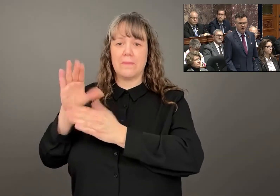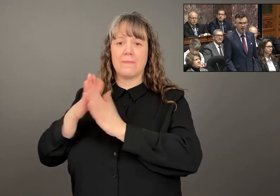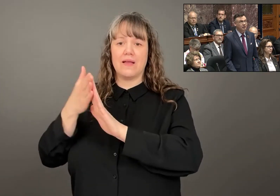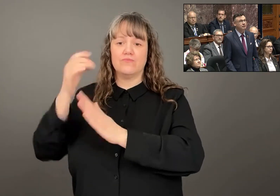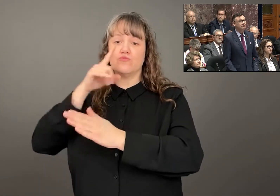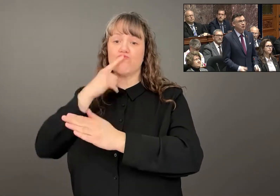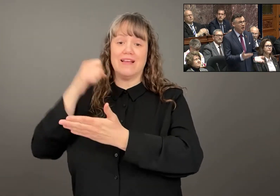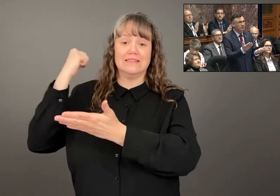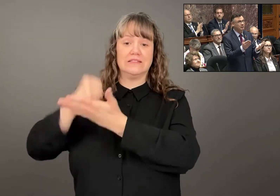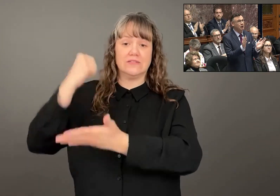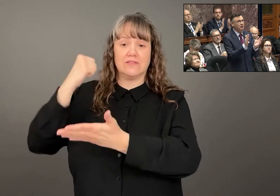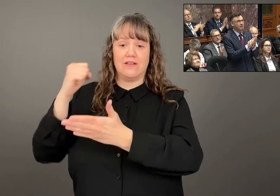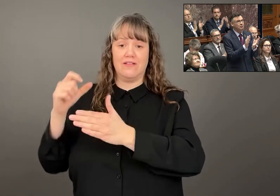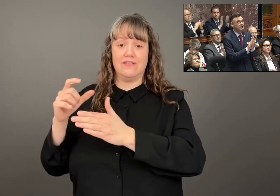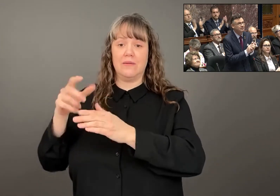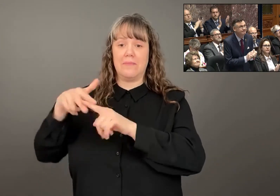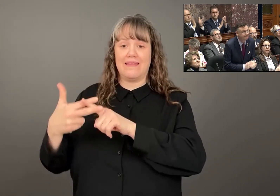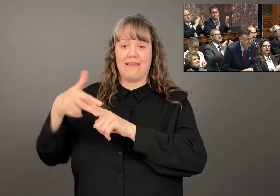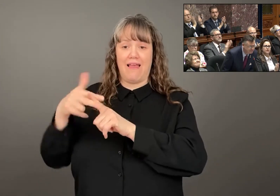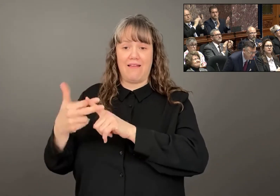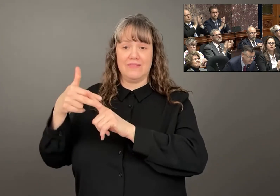very, very proud of. So welcome. Help me.